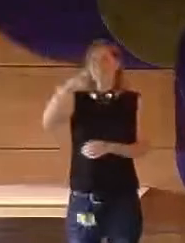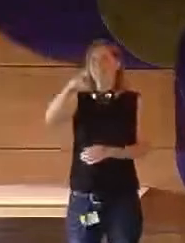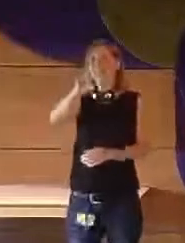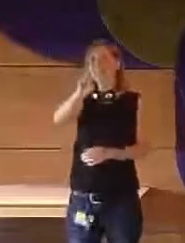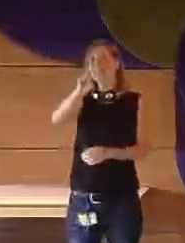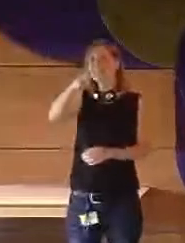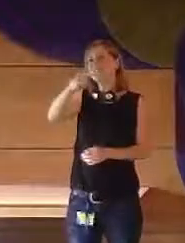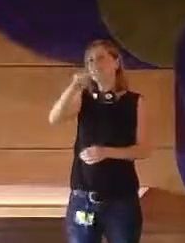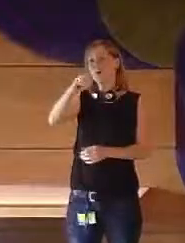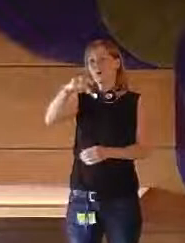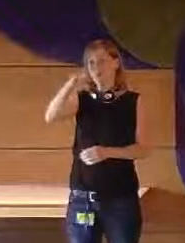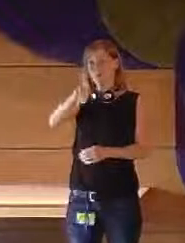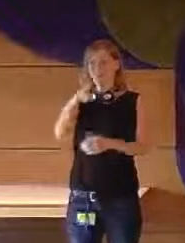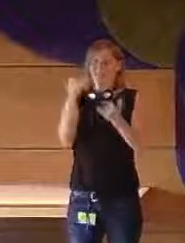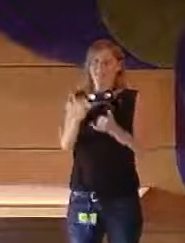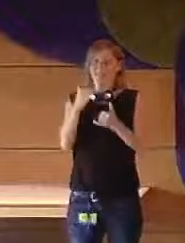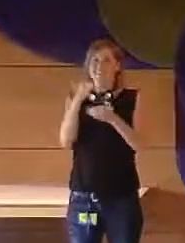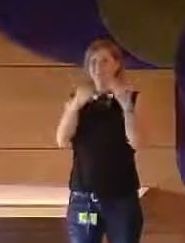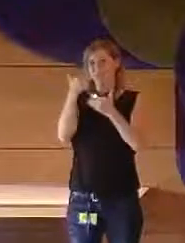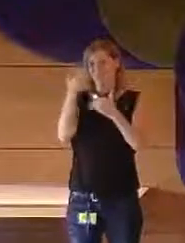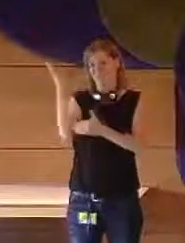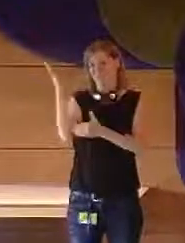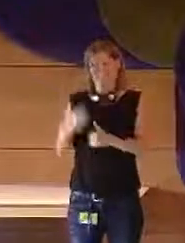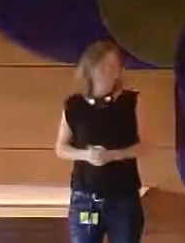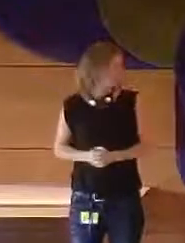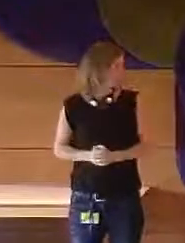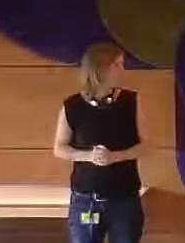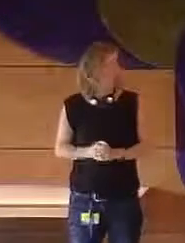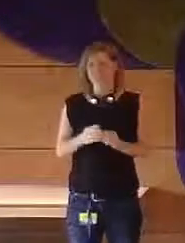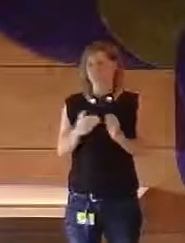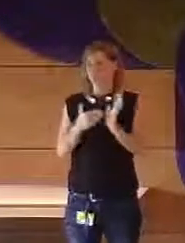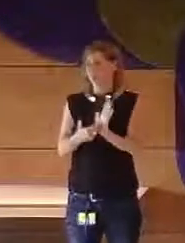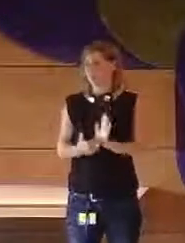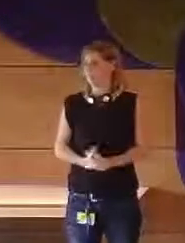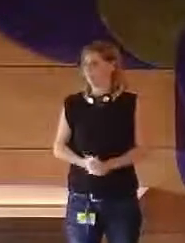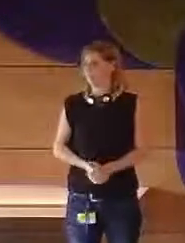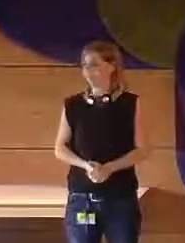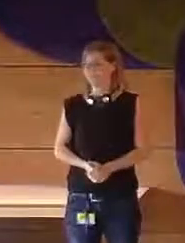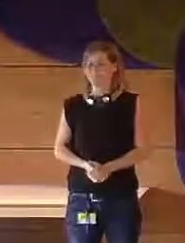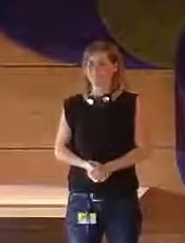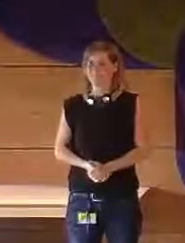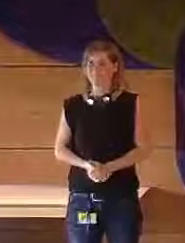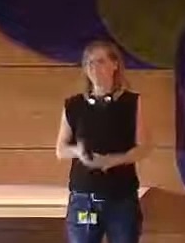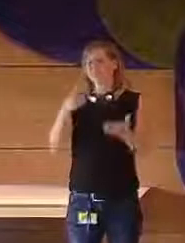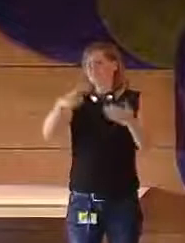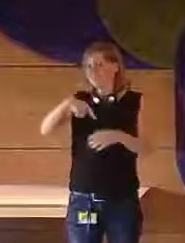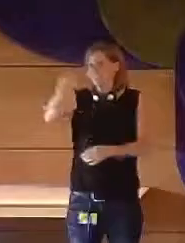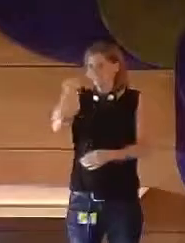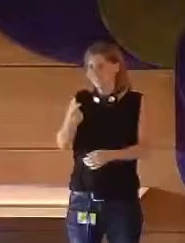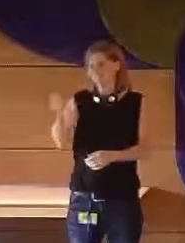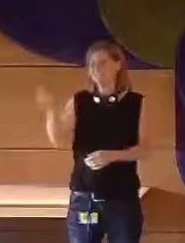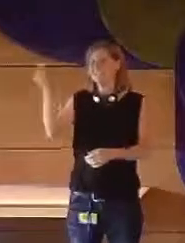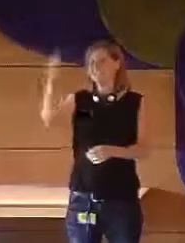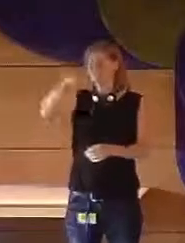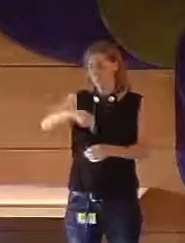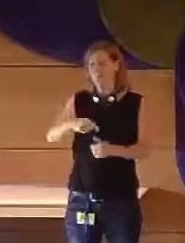Christopher is going to introduce our next speaker. Okay, also next. Okay, the next